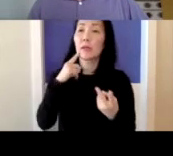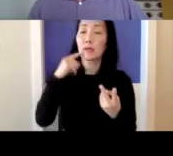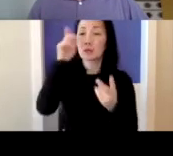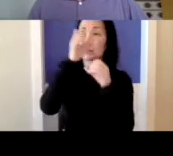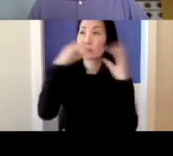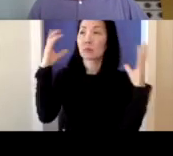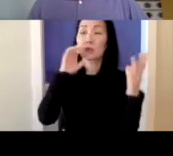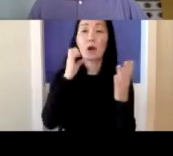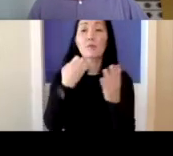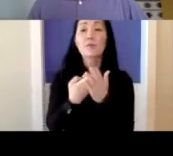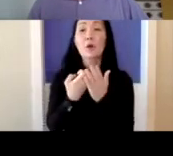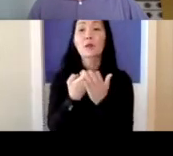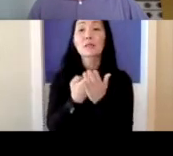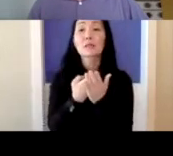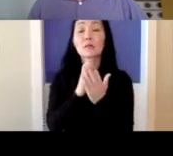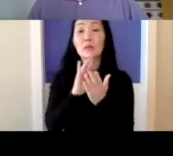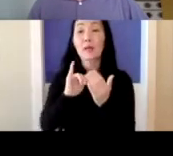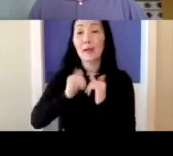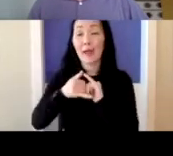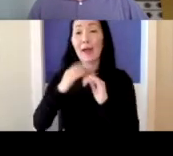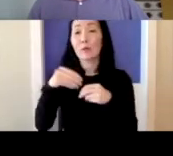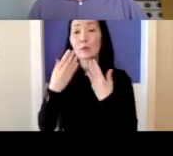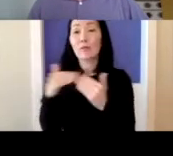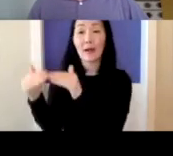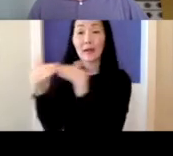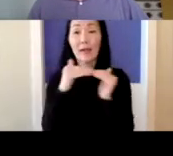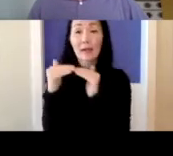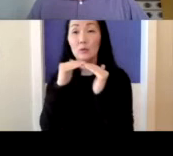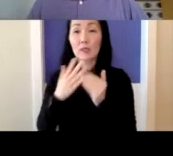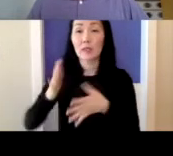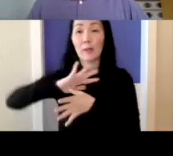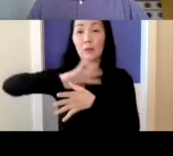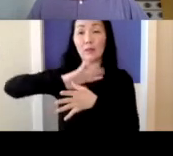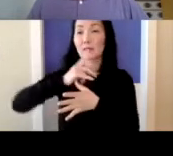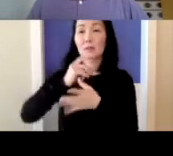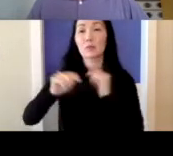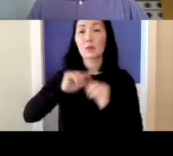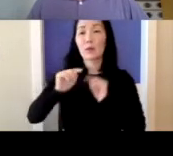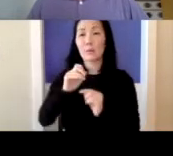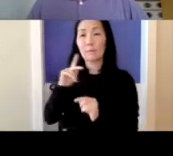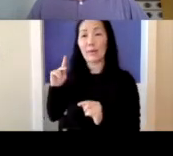economy, shift how we center equity, and reprioritize so we don't go back to how things were prior.